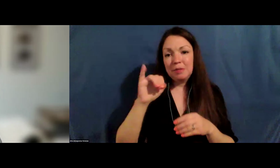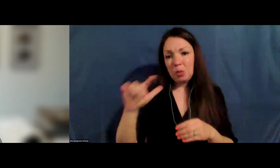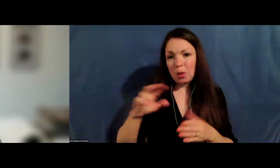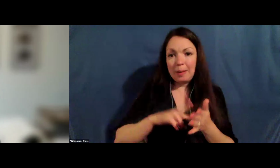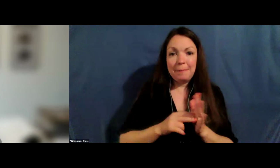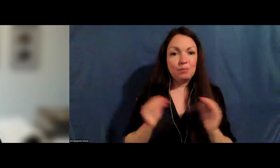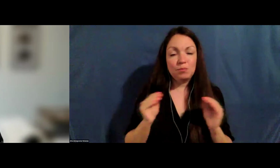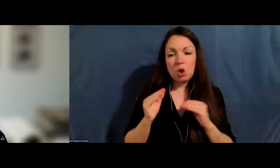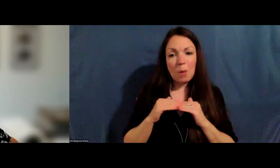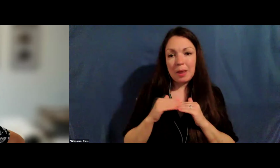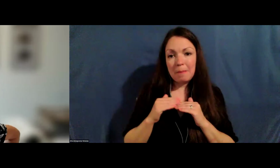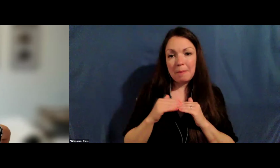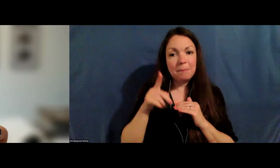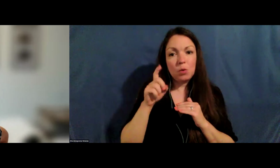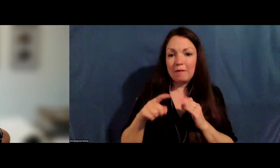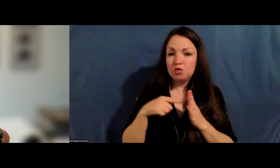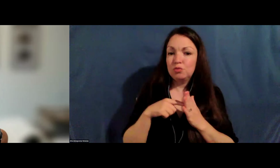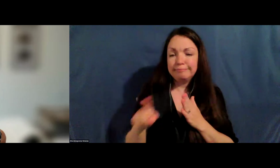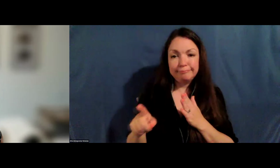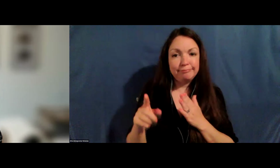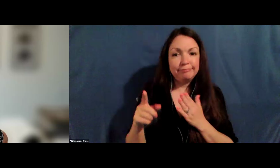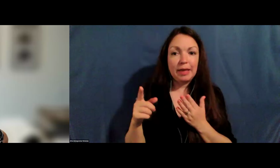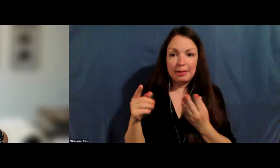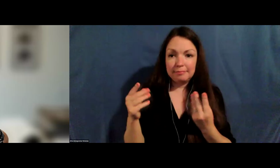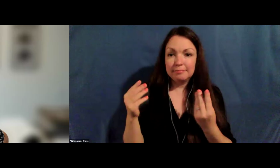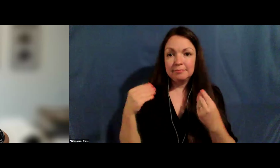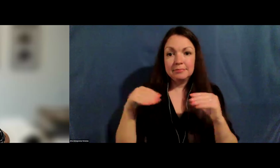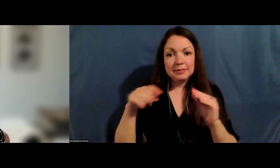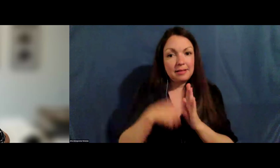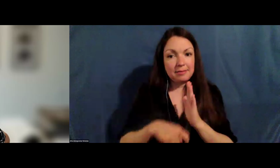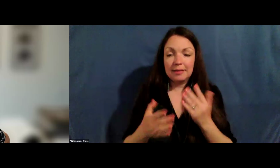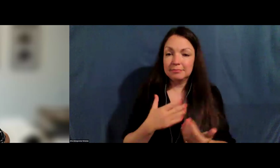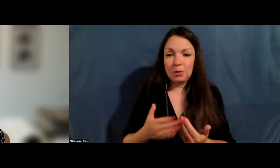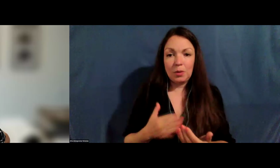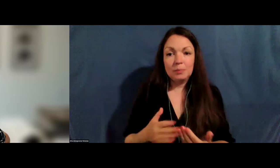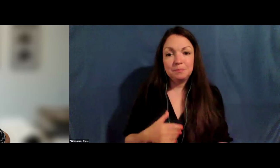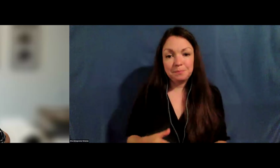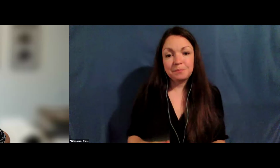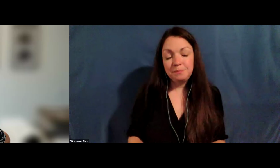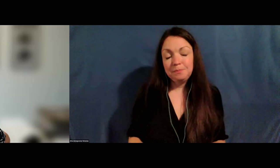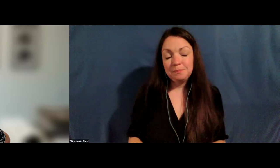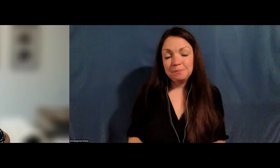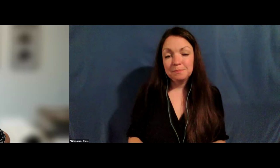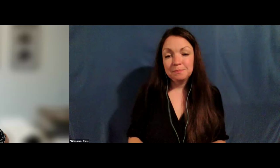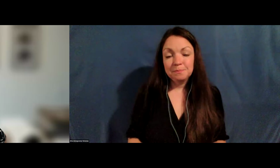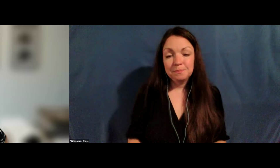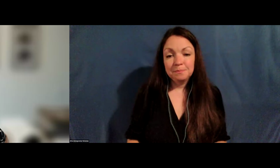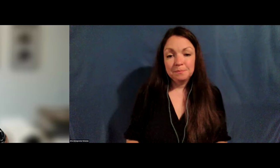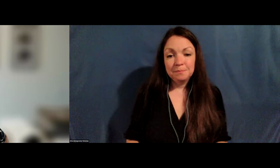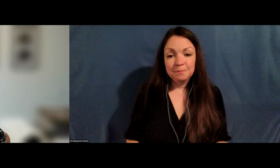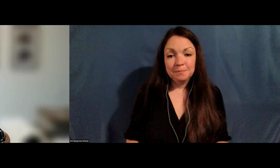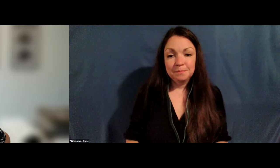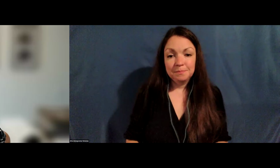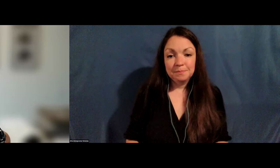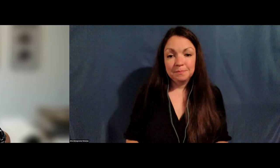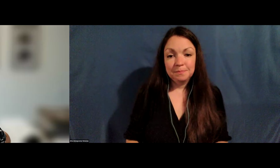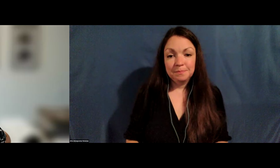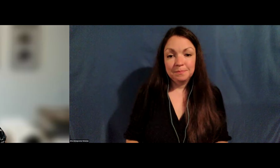minimum threshold that you have to exceed, in other words, to have the obligation to collect or remit